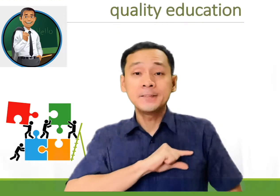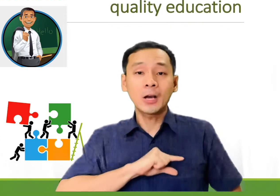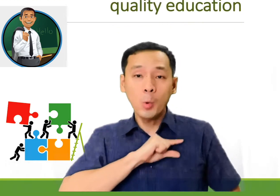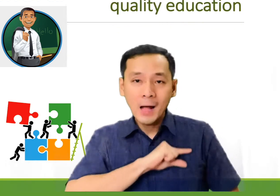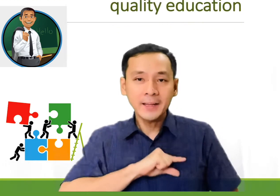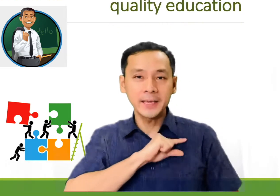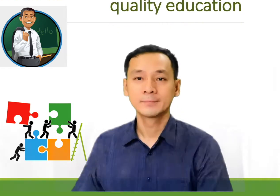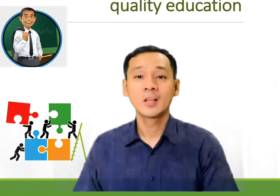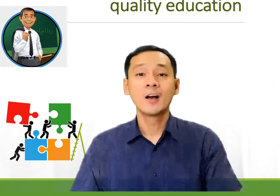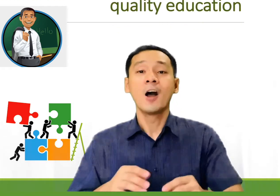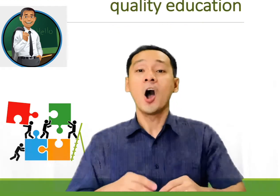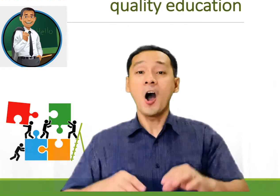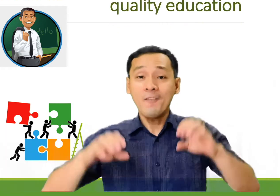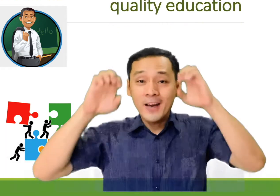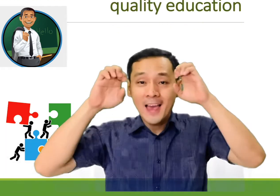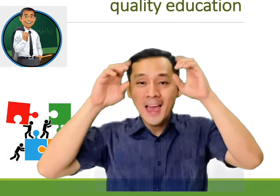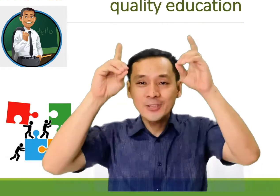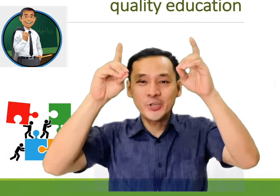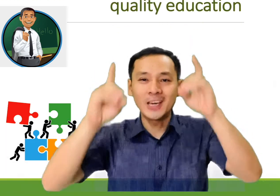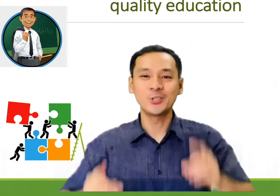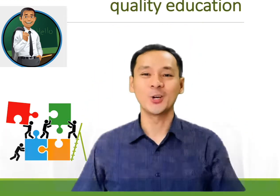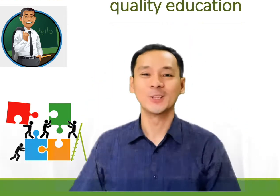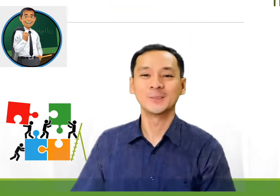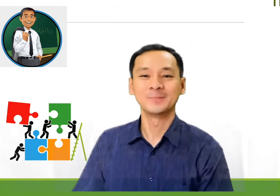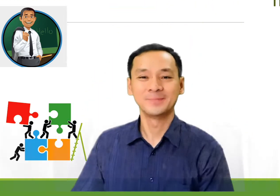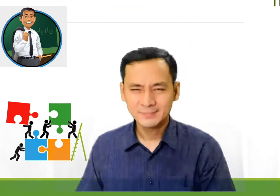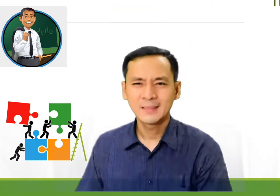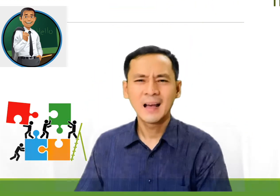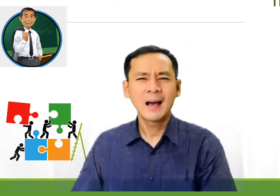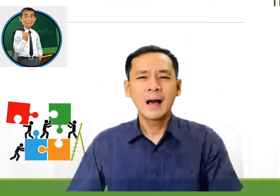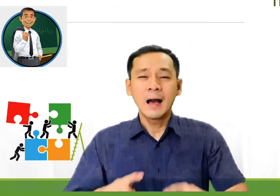maintaining the quality of education.